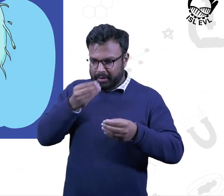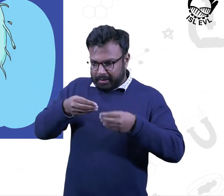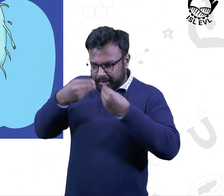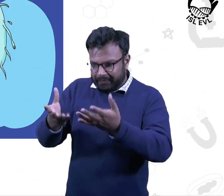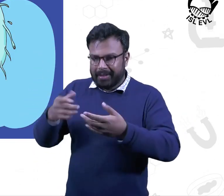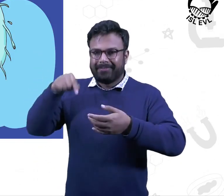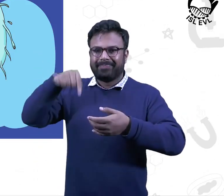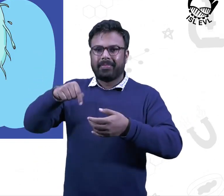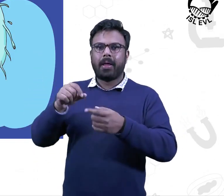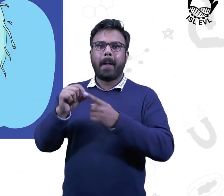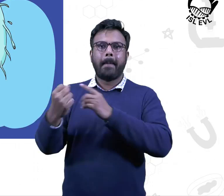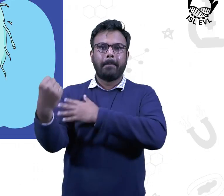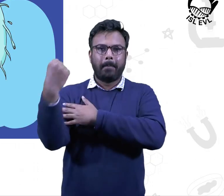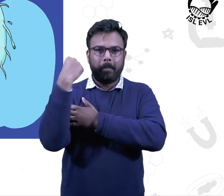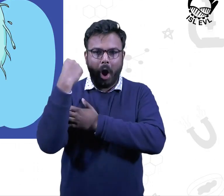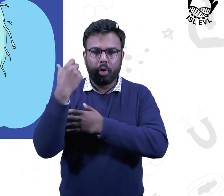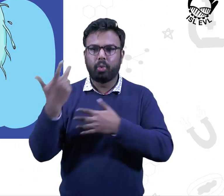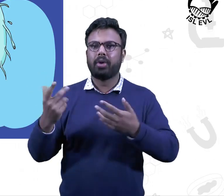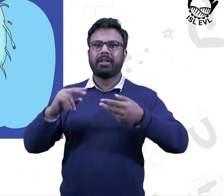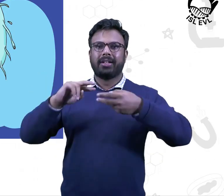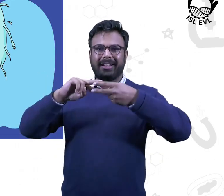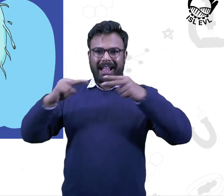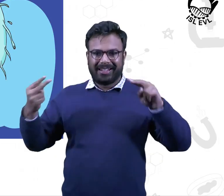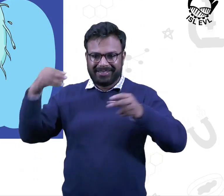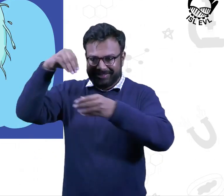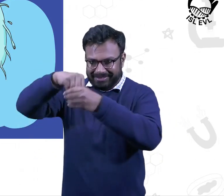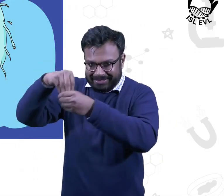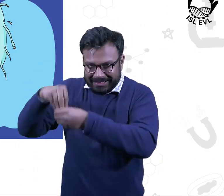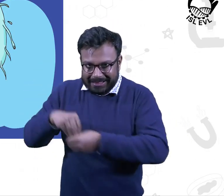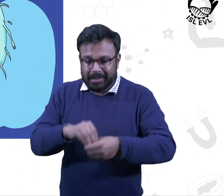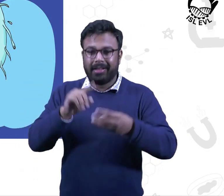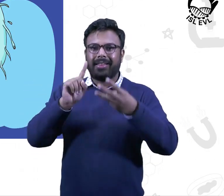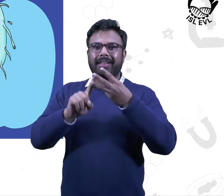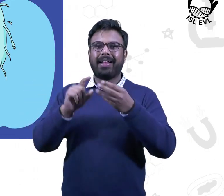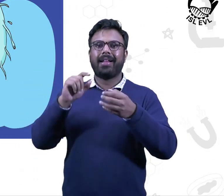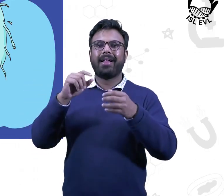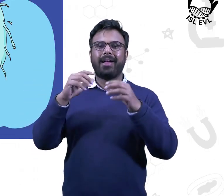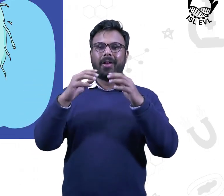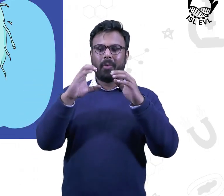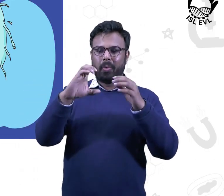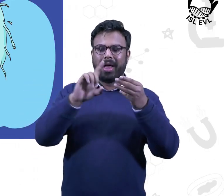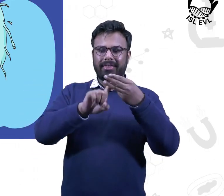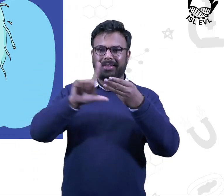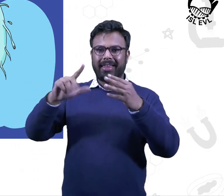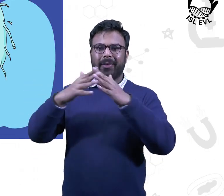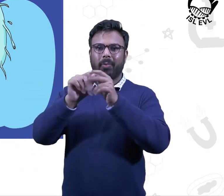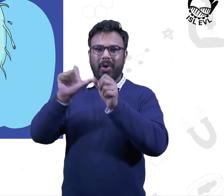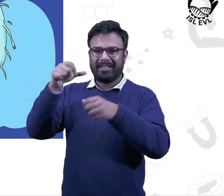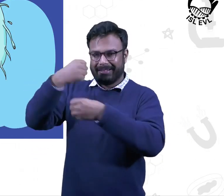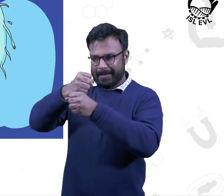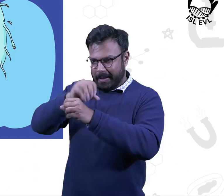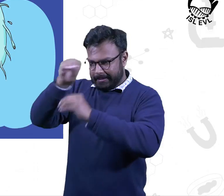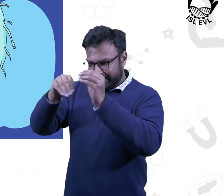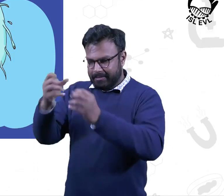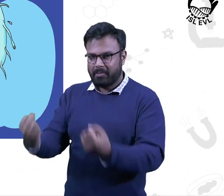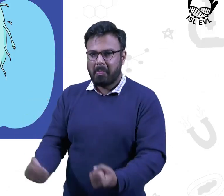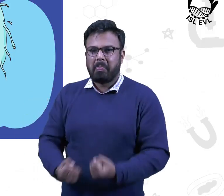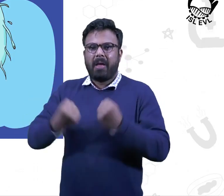Antibiotics actually target the protein synthesis, the DNA, and the